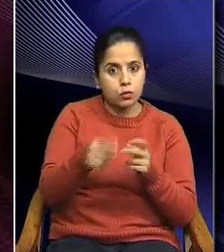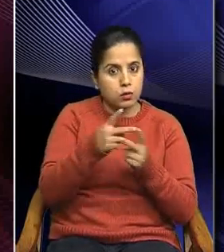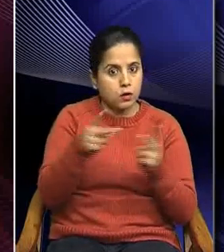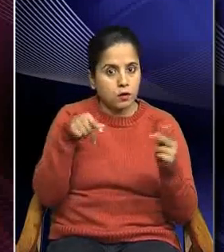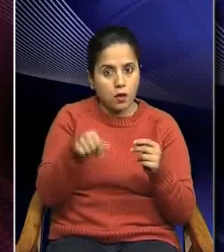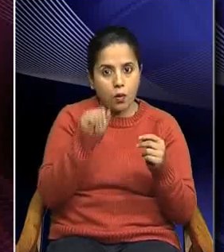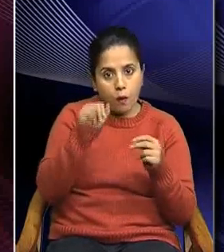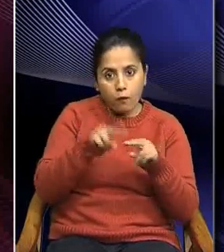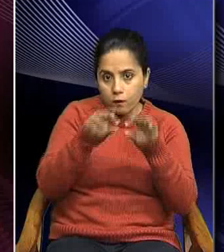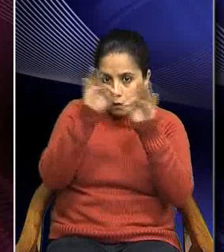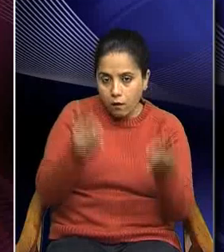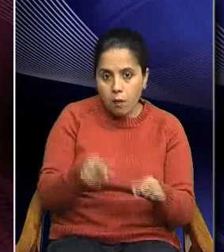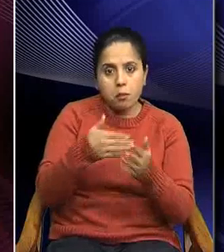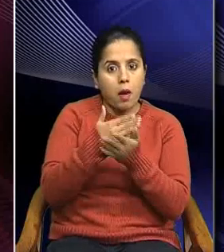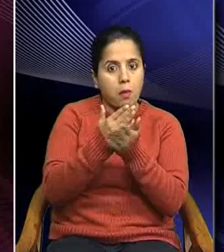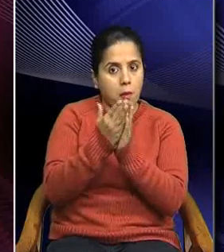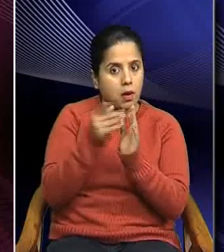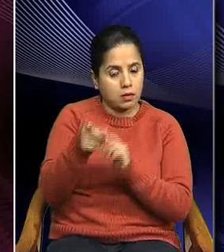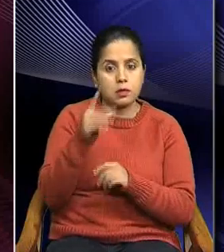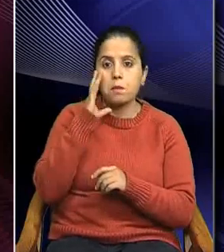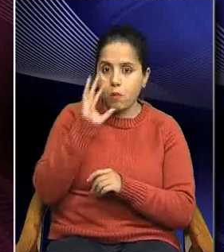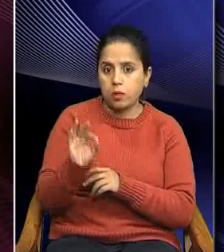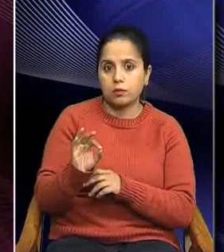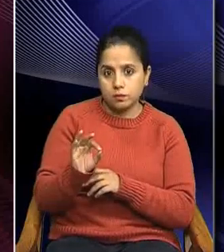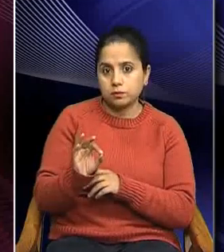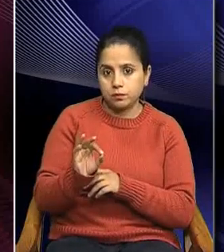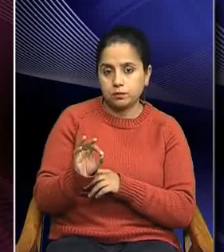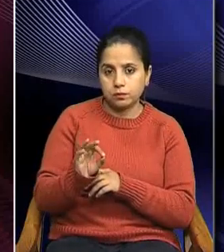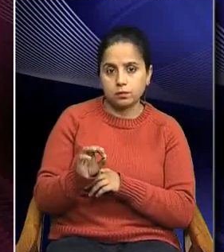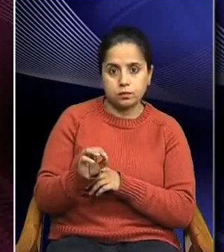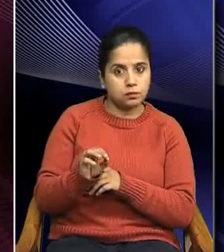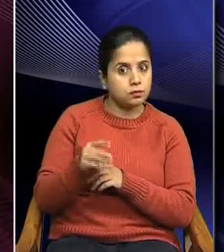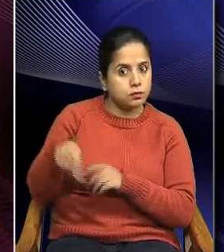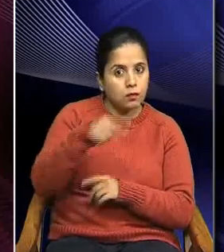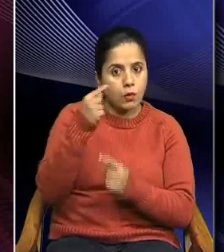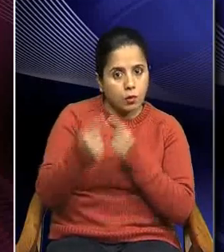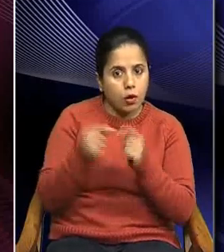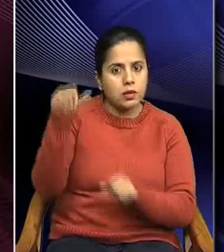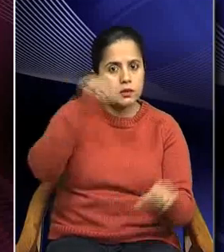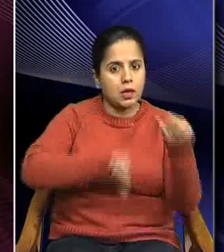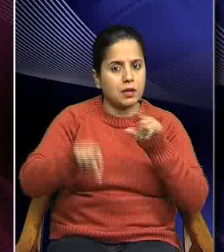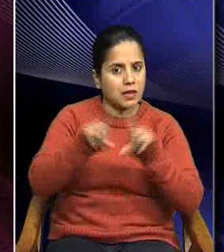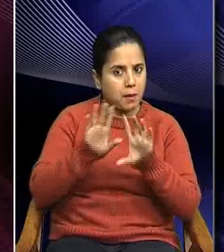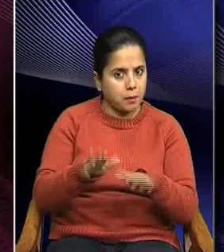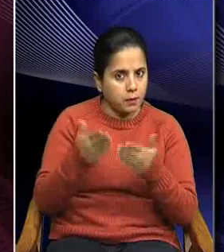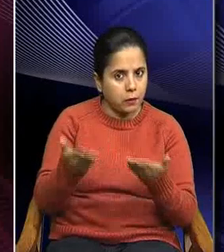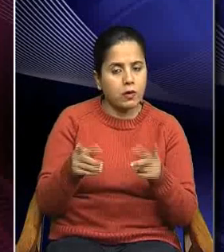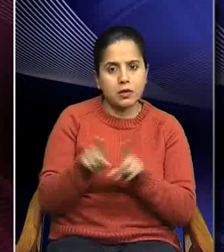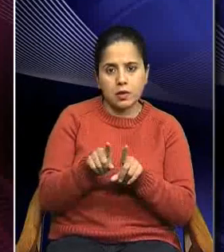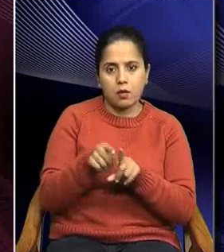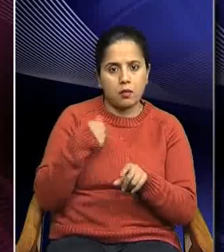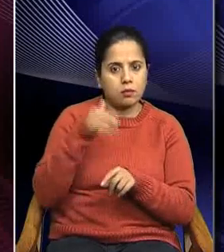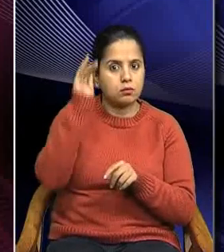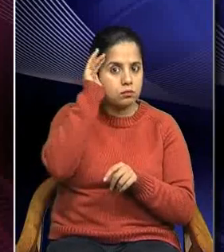power. And this is important. As in political science also, we keep listening